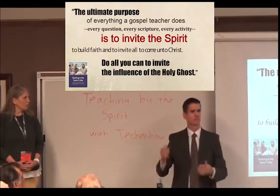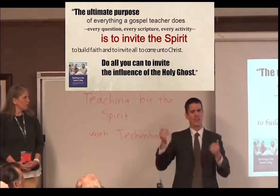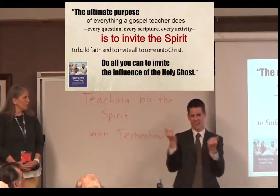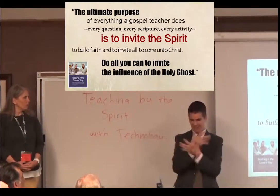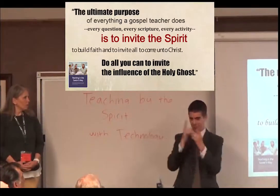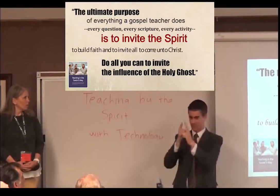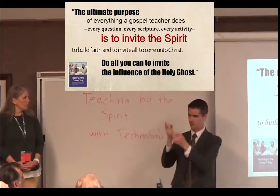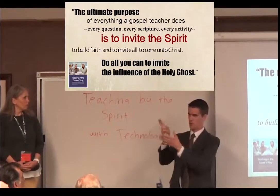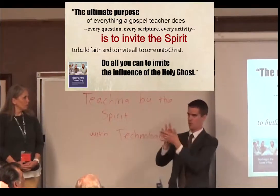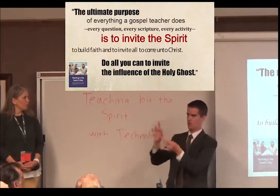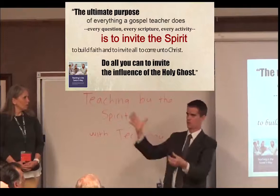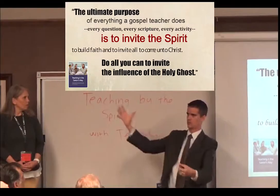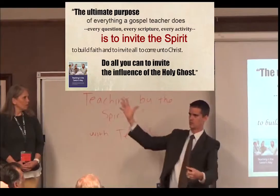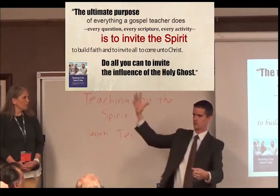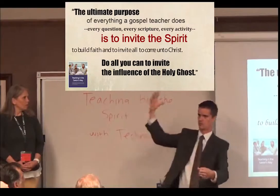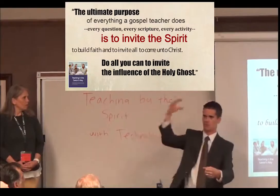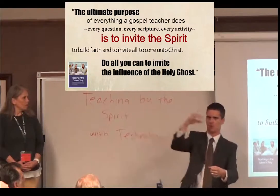use it. If it's not helping, turn it off.